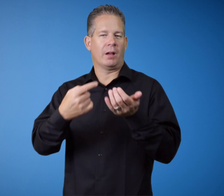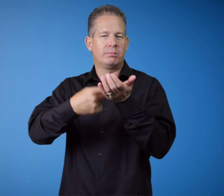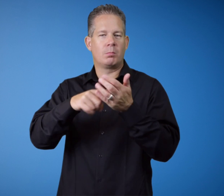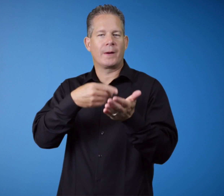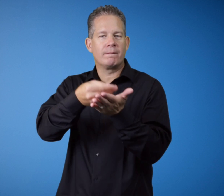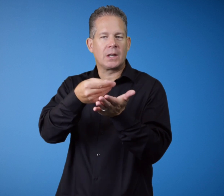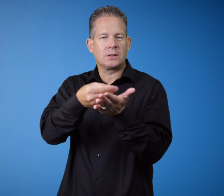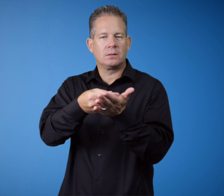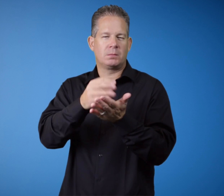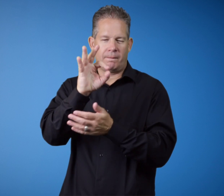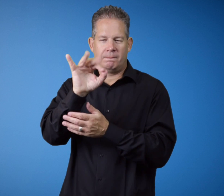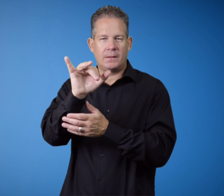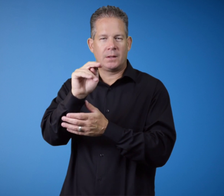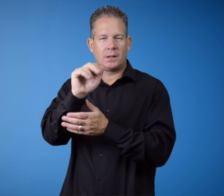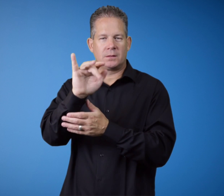Now we're going to talk about financial decisions.